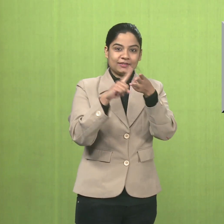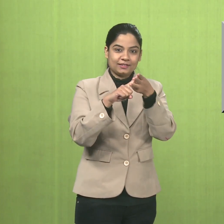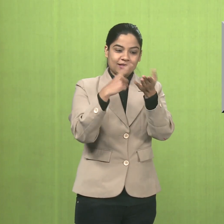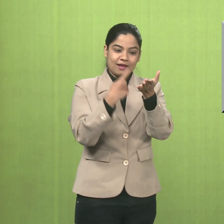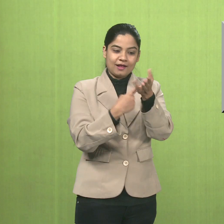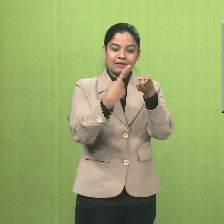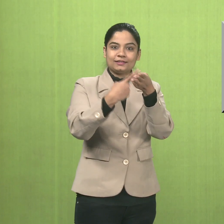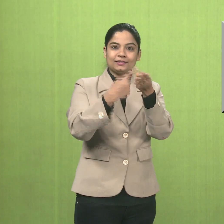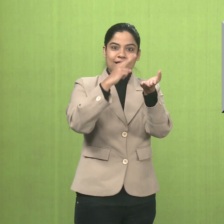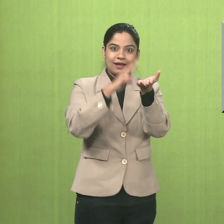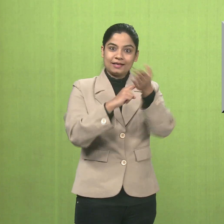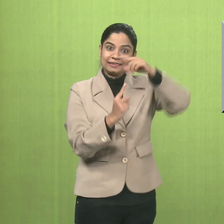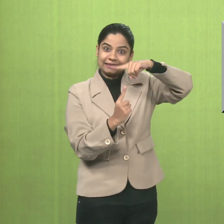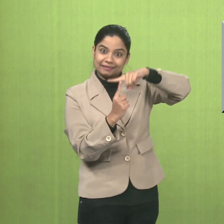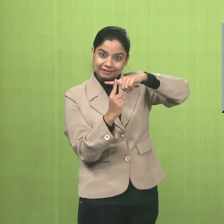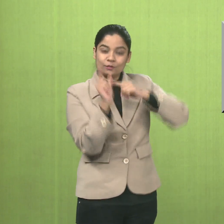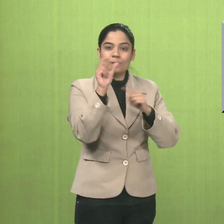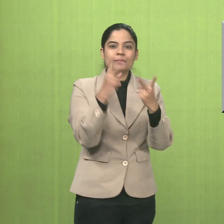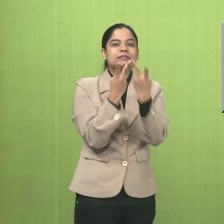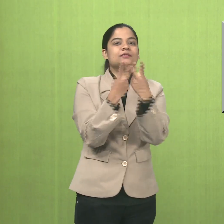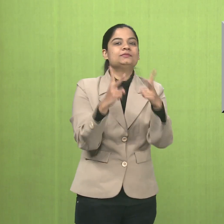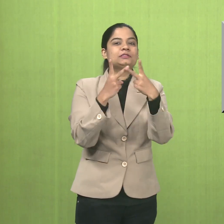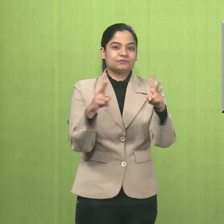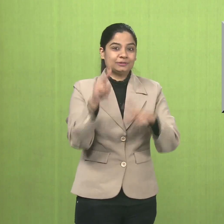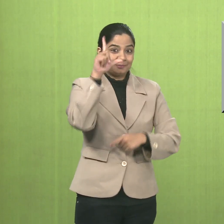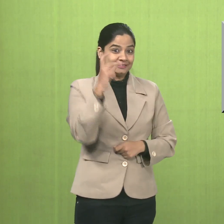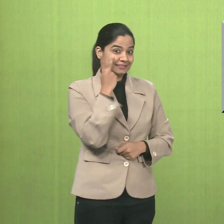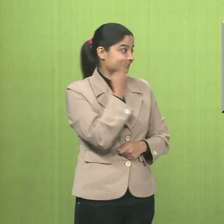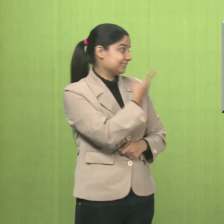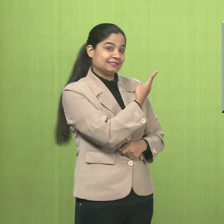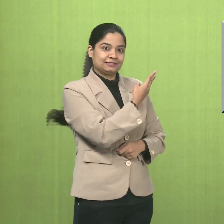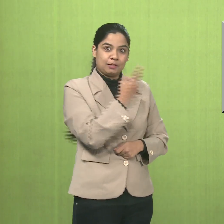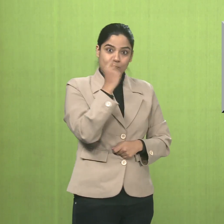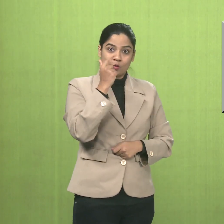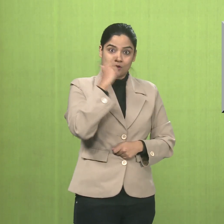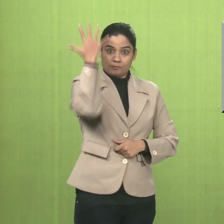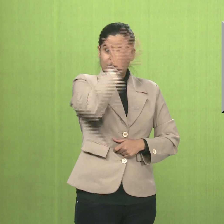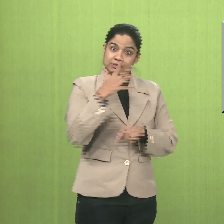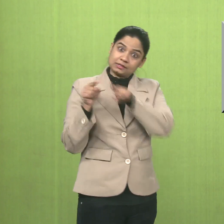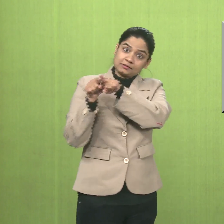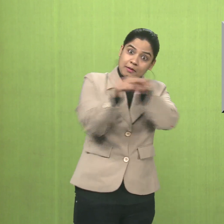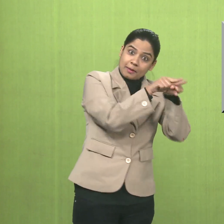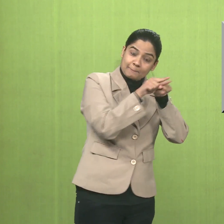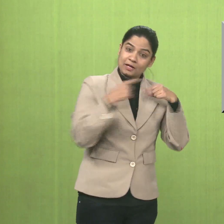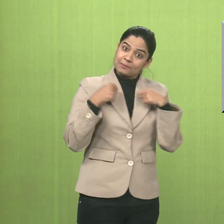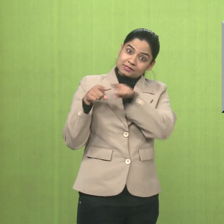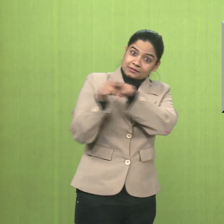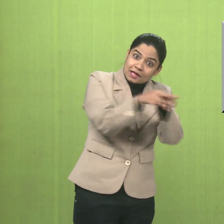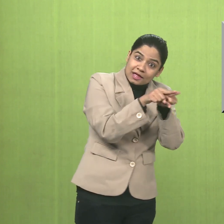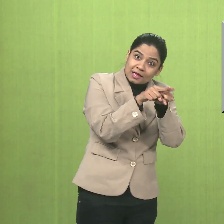Different, it means not the same as each other, unlike in form or quality. As you can see from the